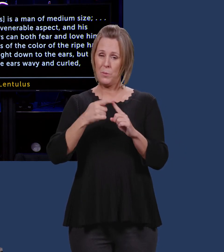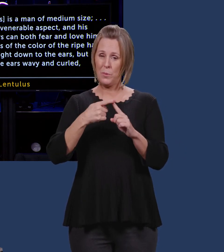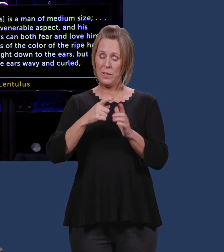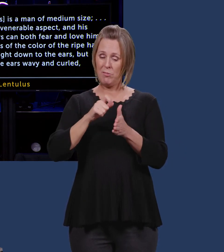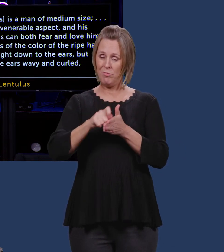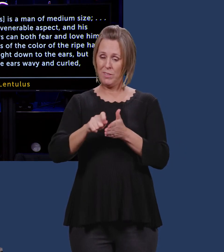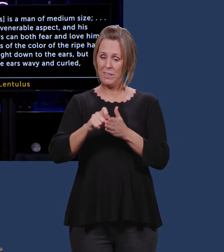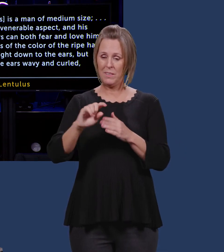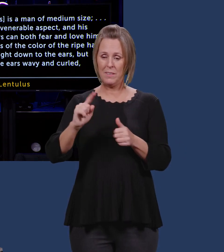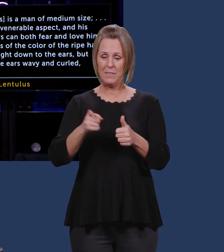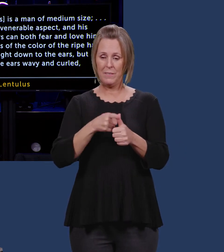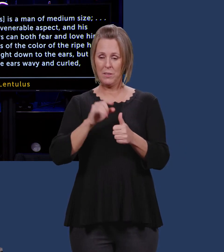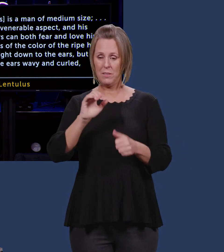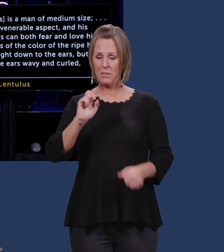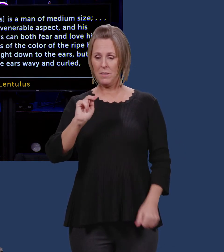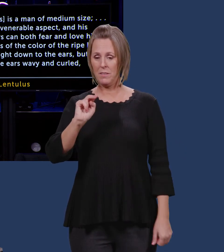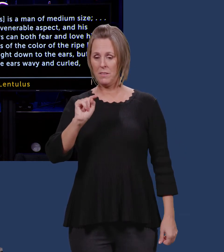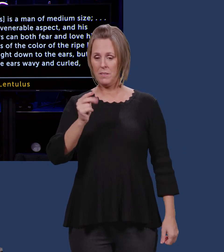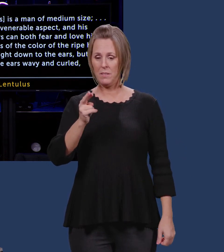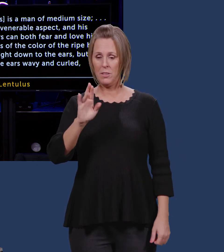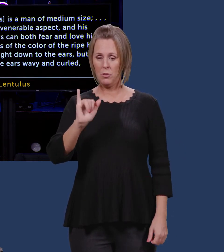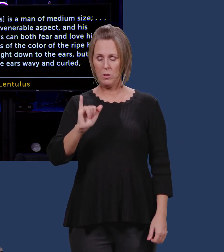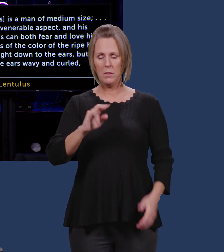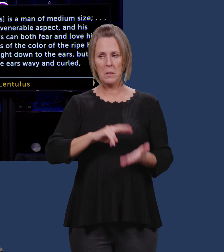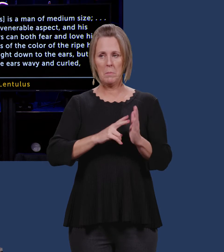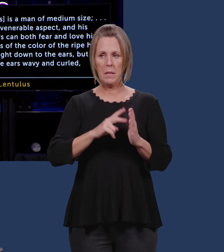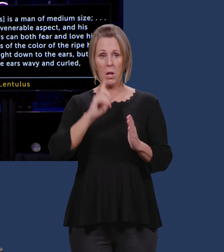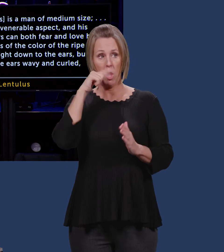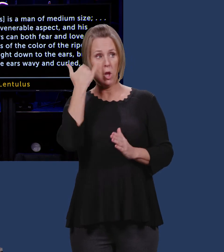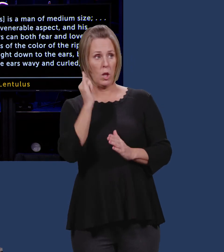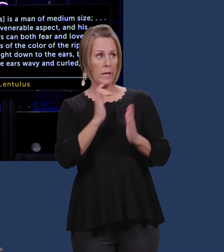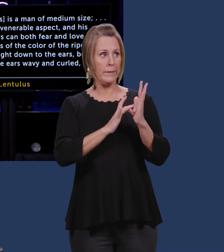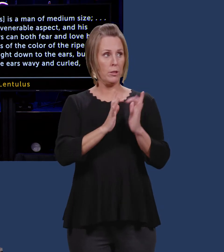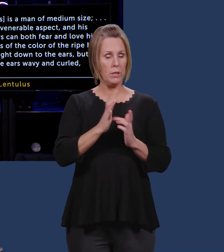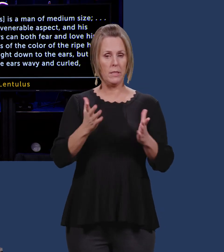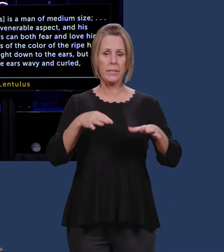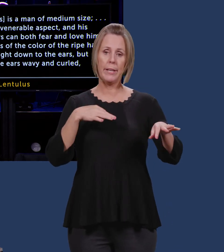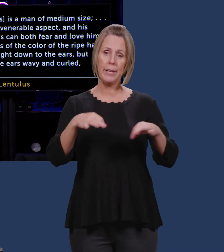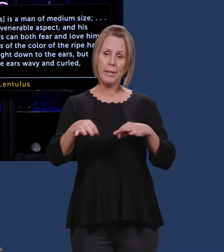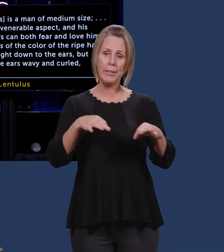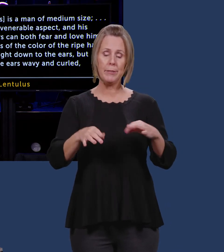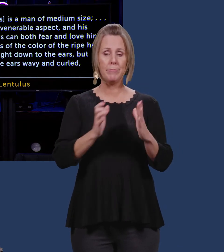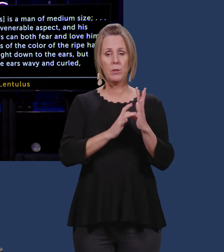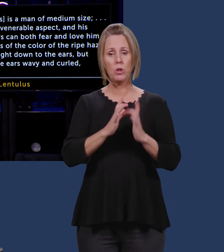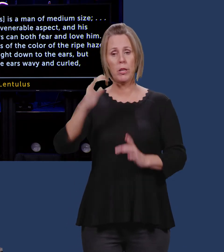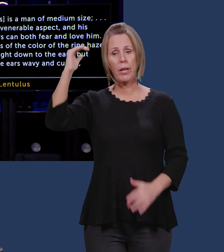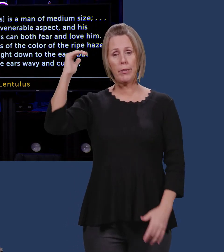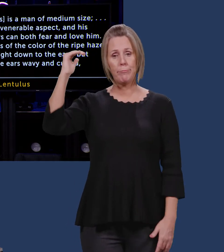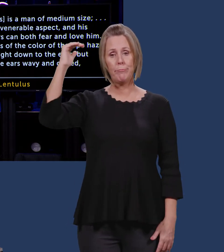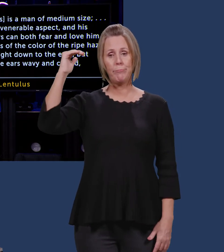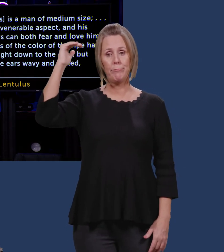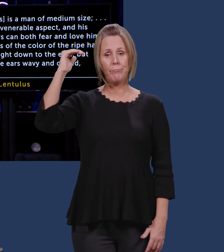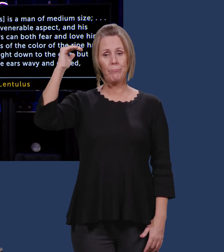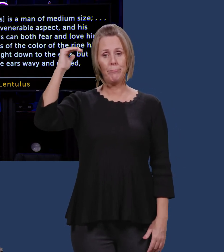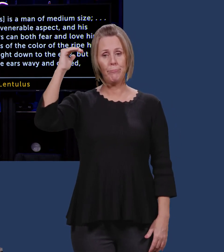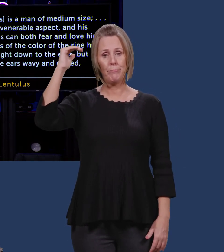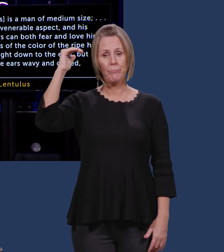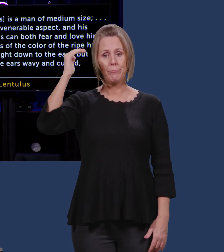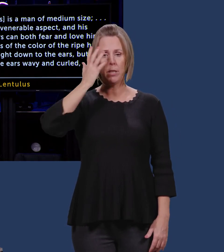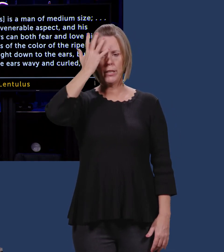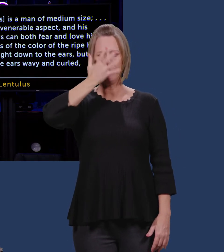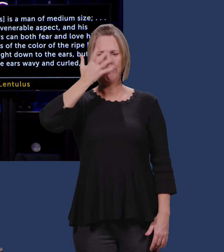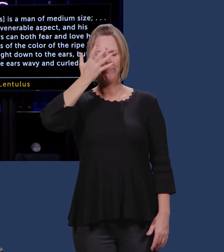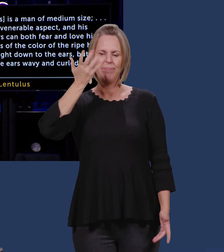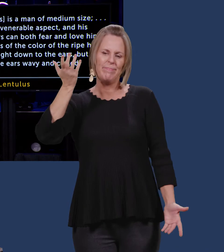It purports to give us an accurate description of Jesus. He is a man of medium size, venerable aspect, and his